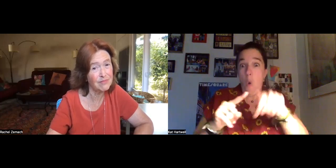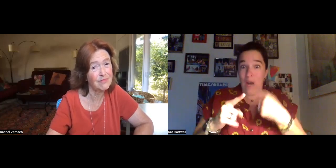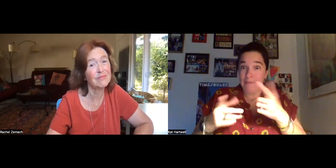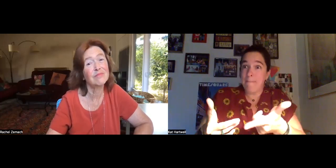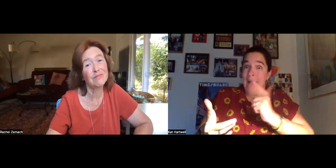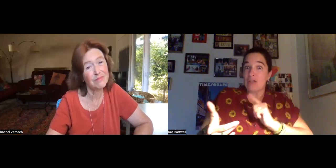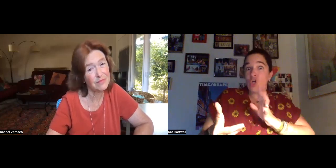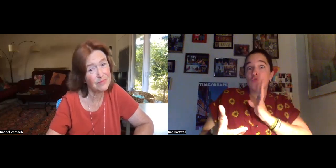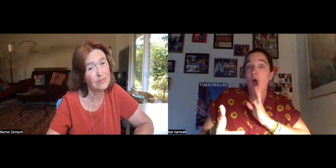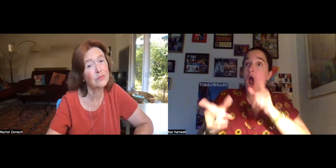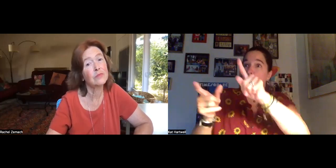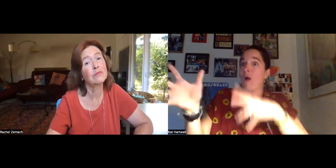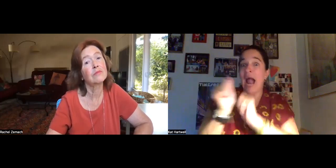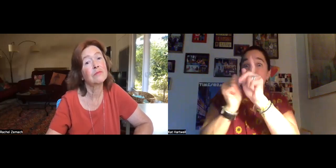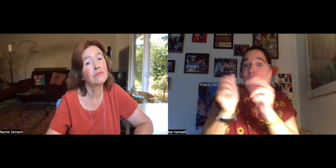when I'm my turn to talk or catch up,